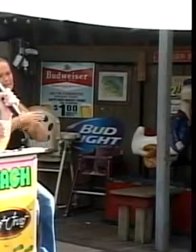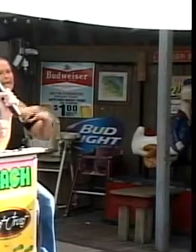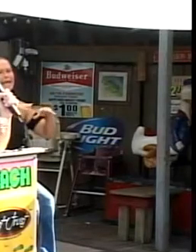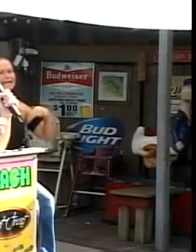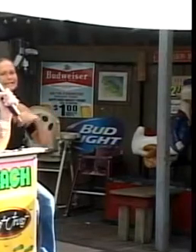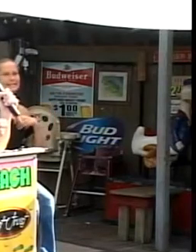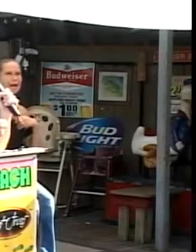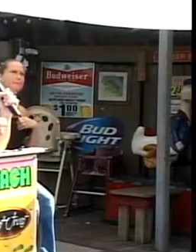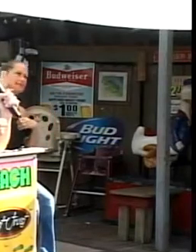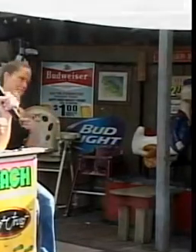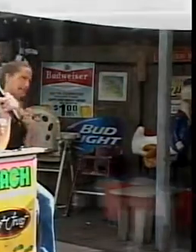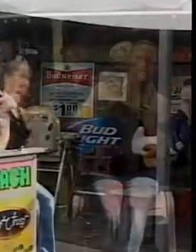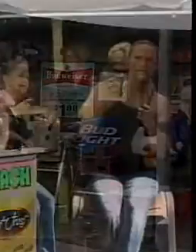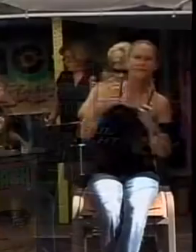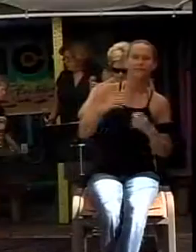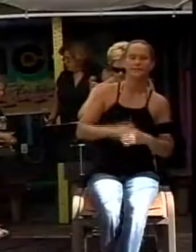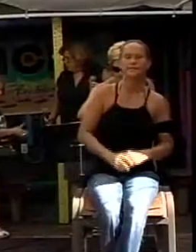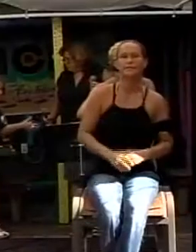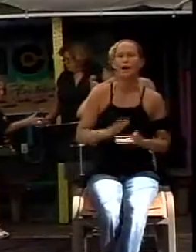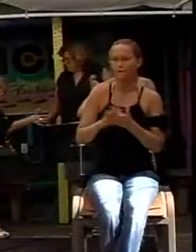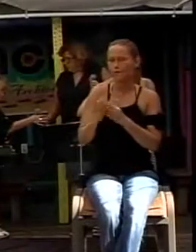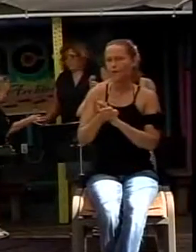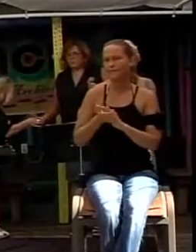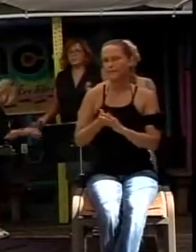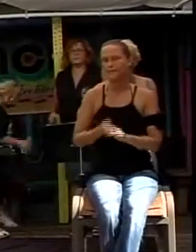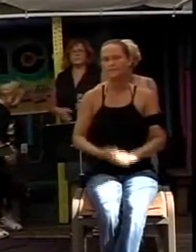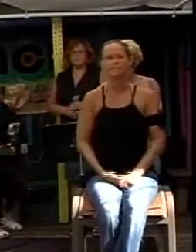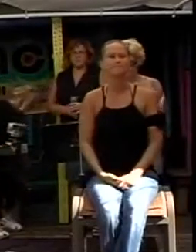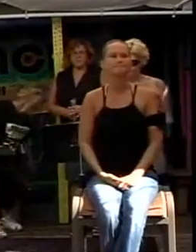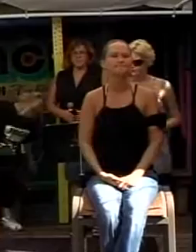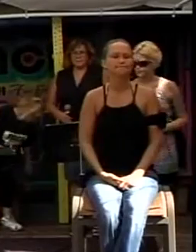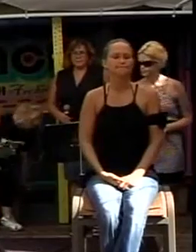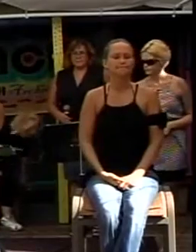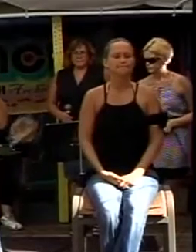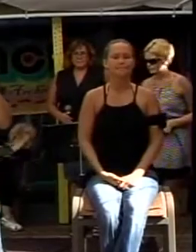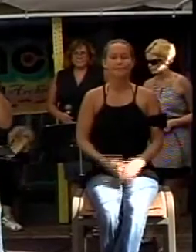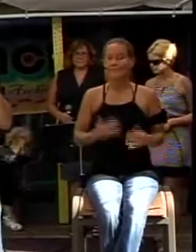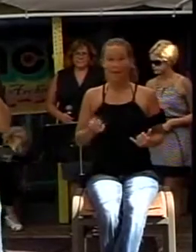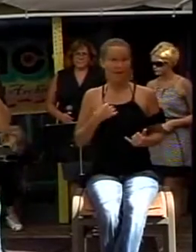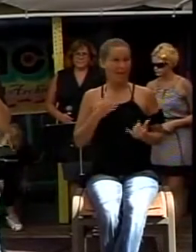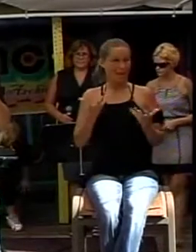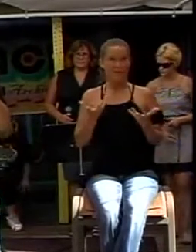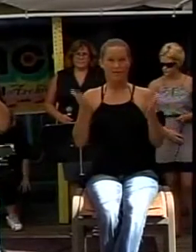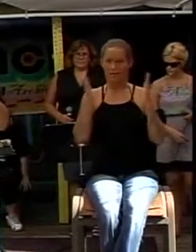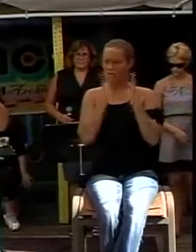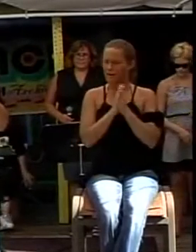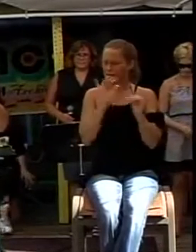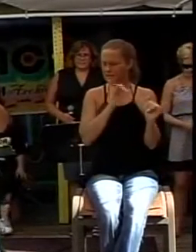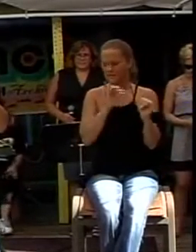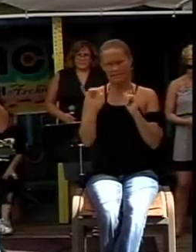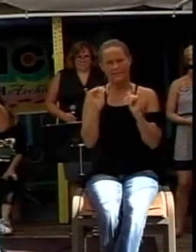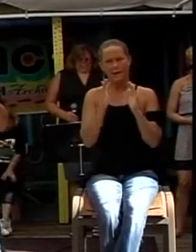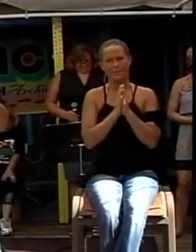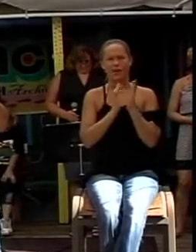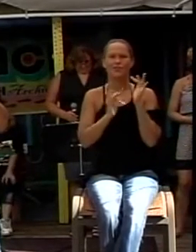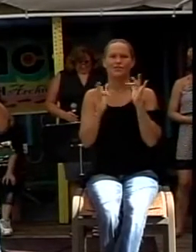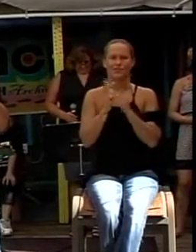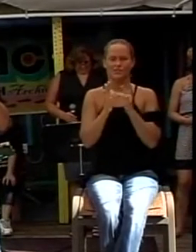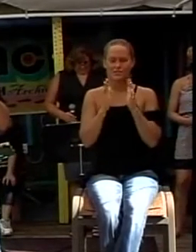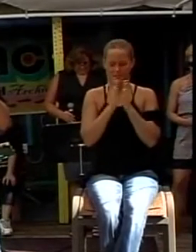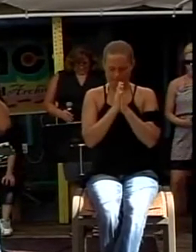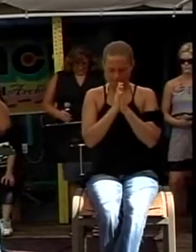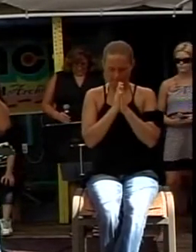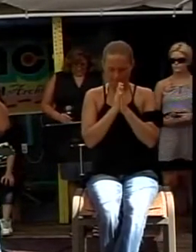close up, I want to pray for you the same prayer that Jesus had for his disciples and all of us. Father, it is my biggest